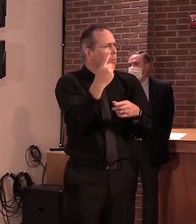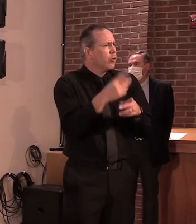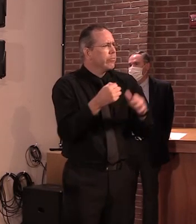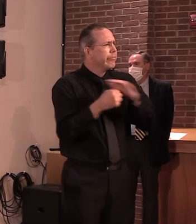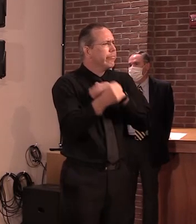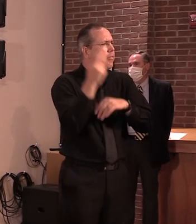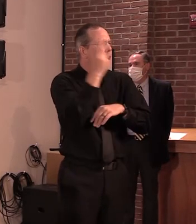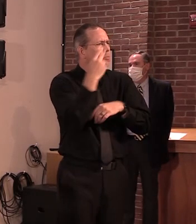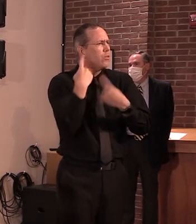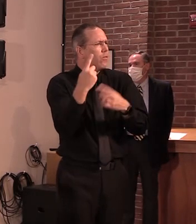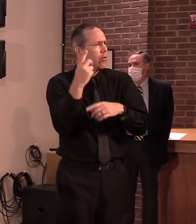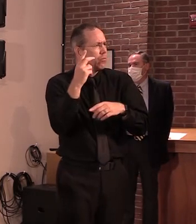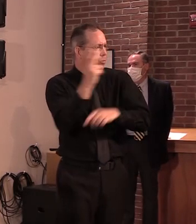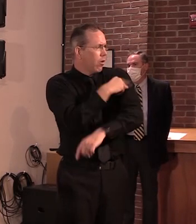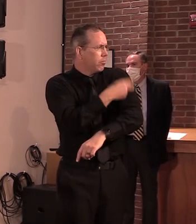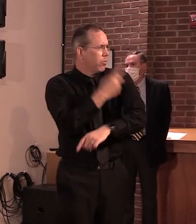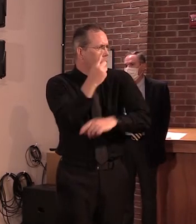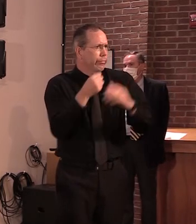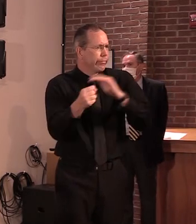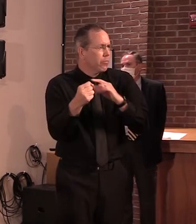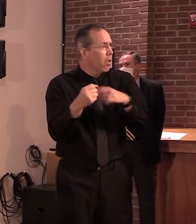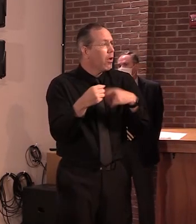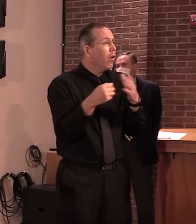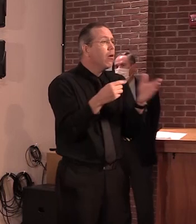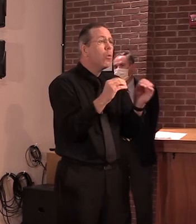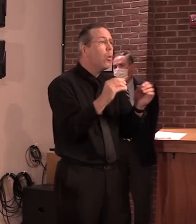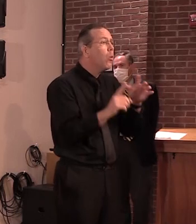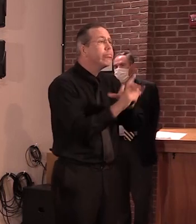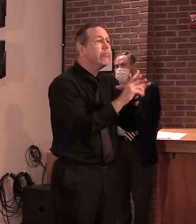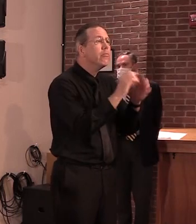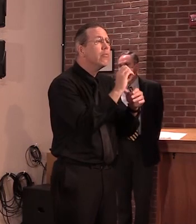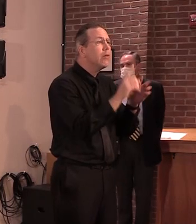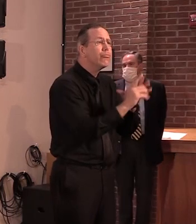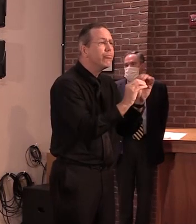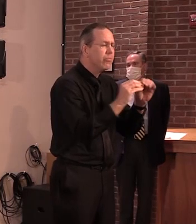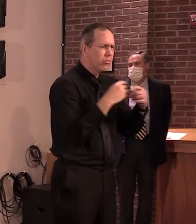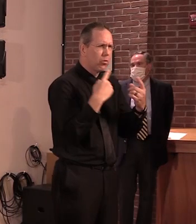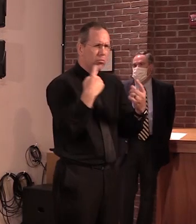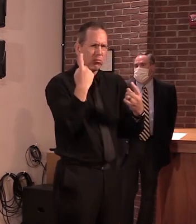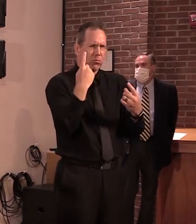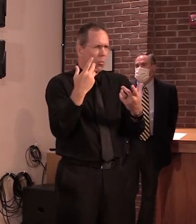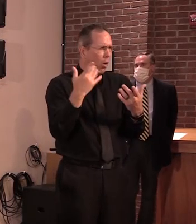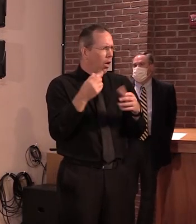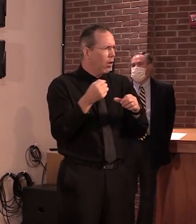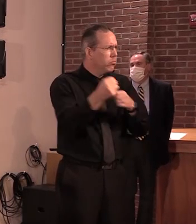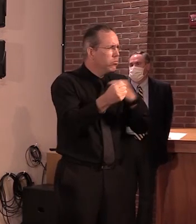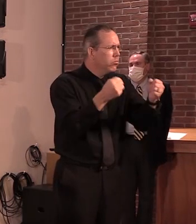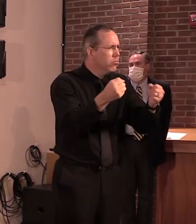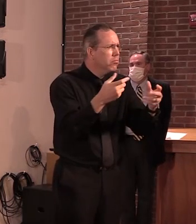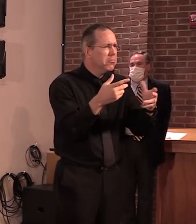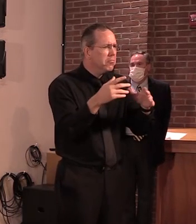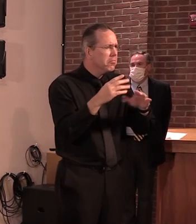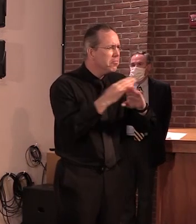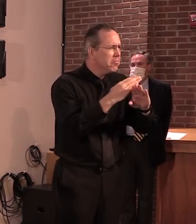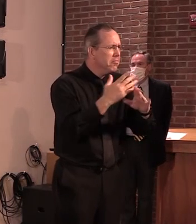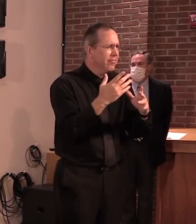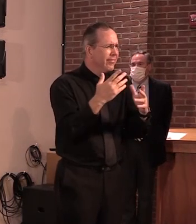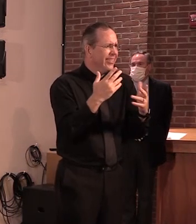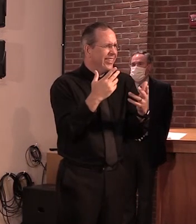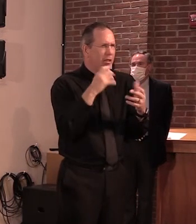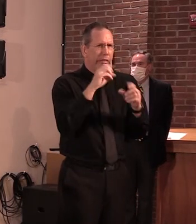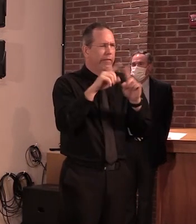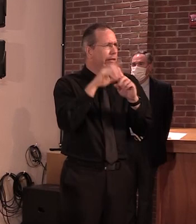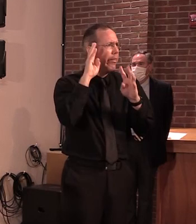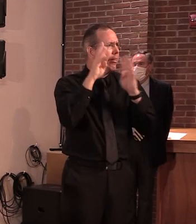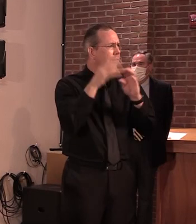Jersey, New York, the rest of the New England states, Midwest. I mean, that could be